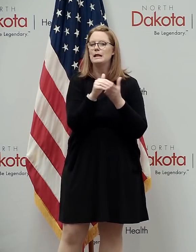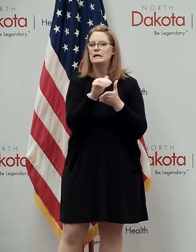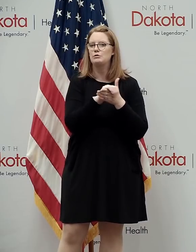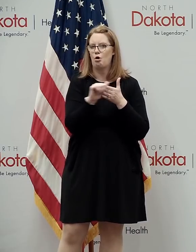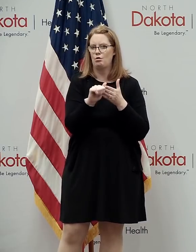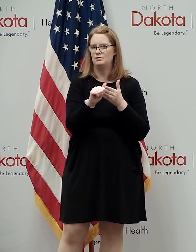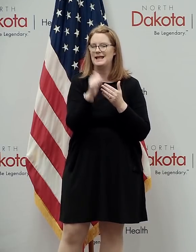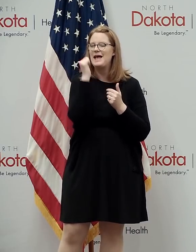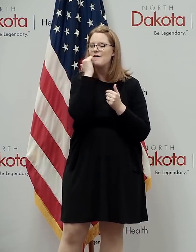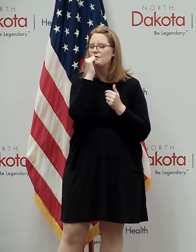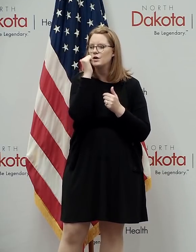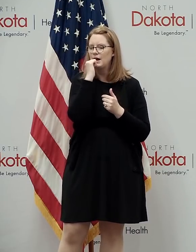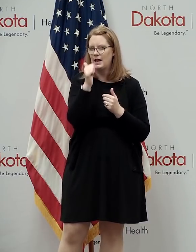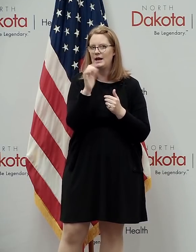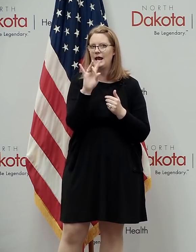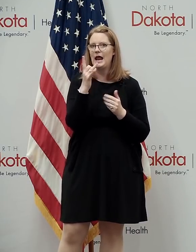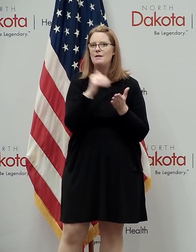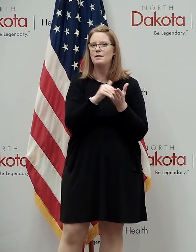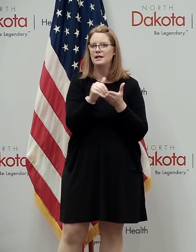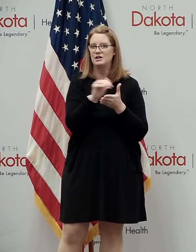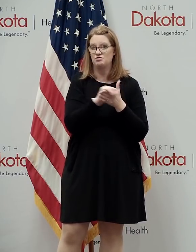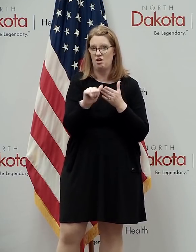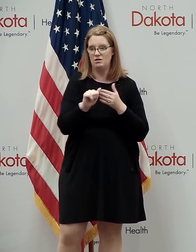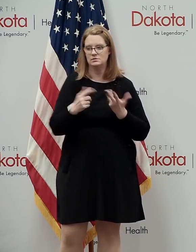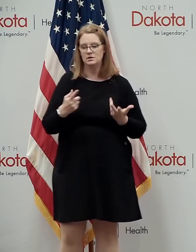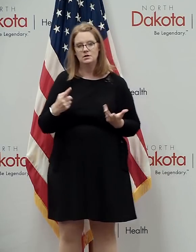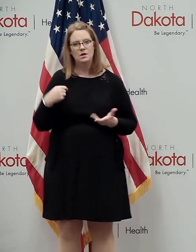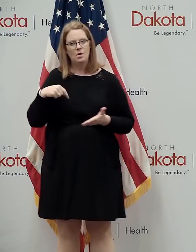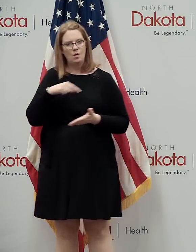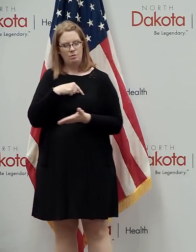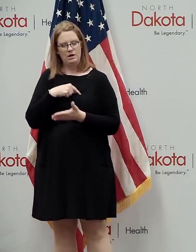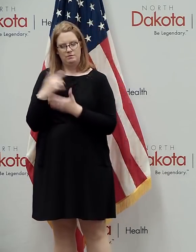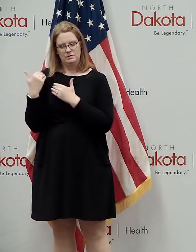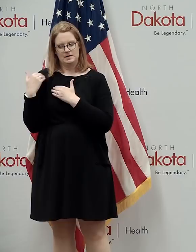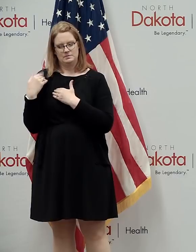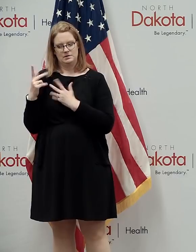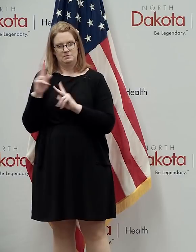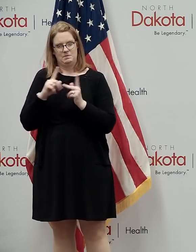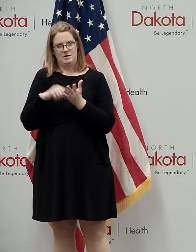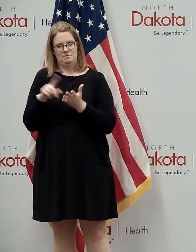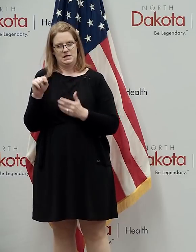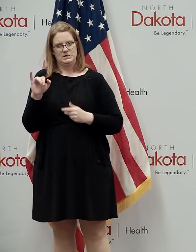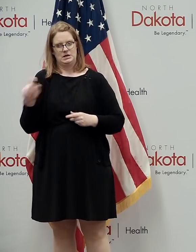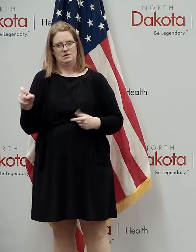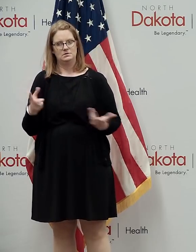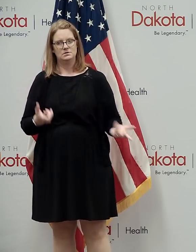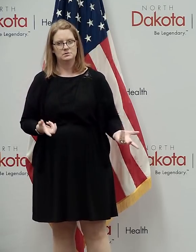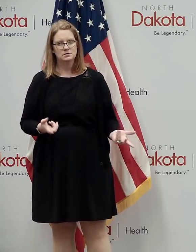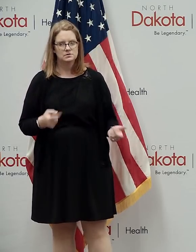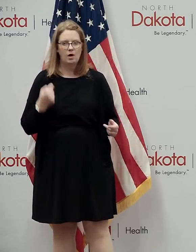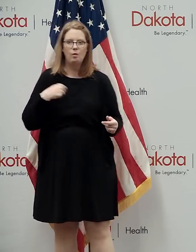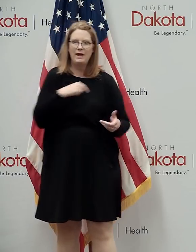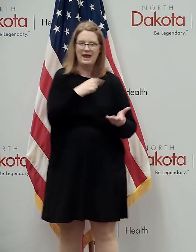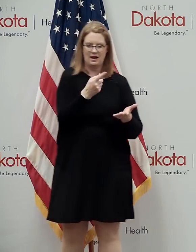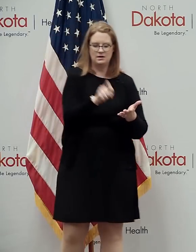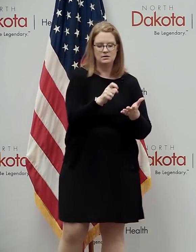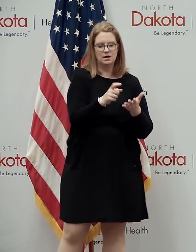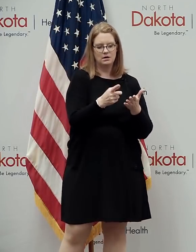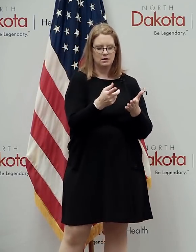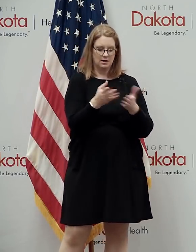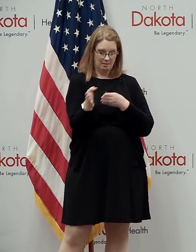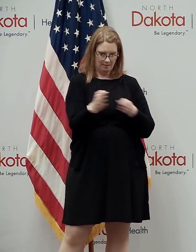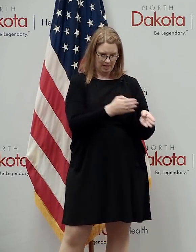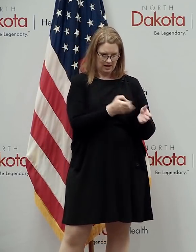get a return on that investment that we're making, and certainly our students deserve to do that. So we believe that